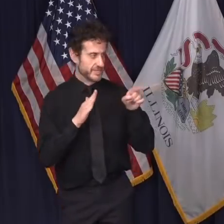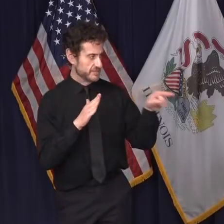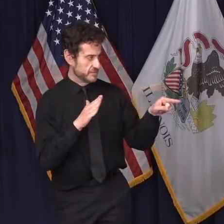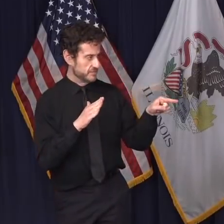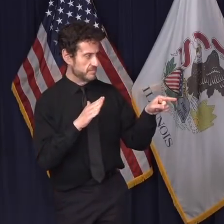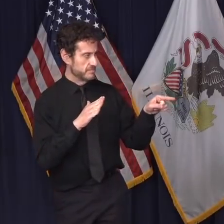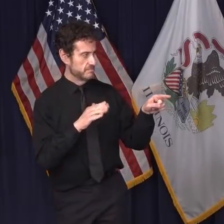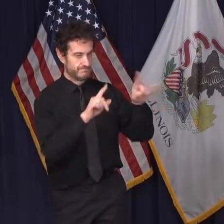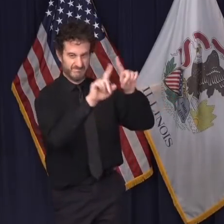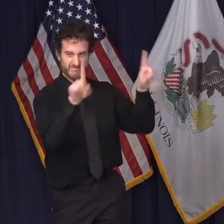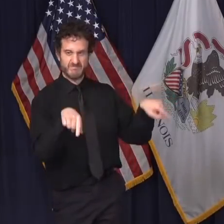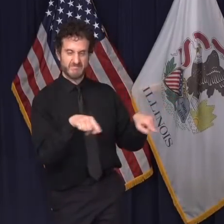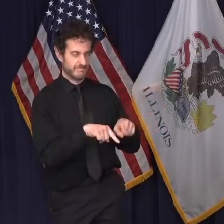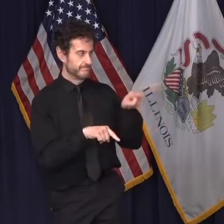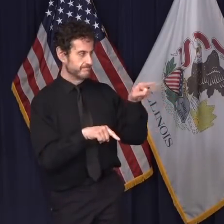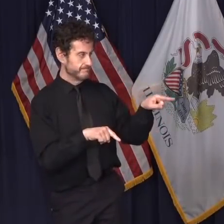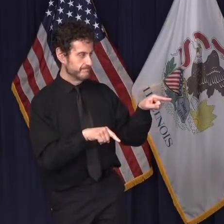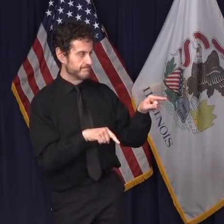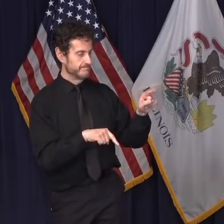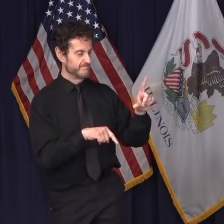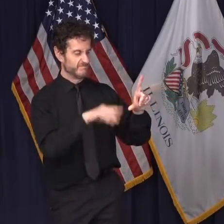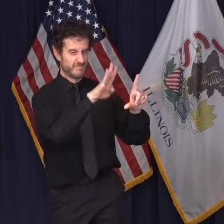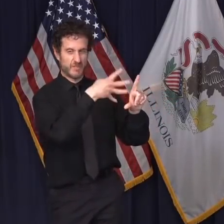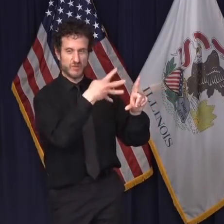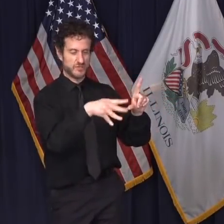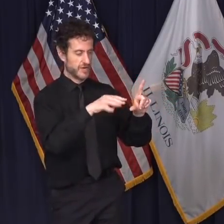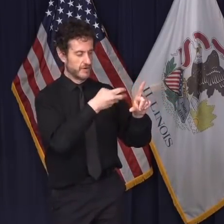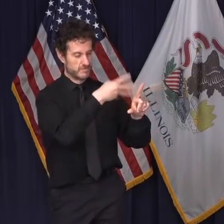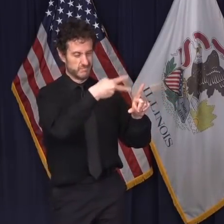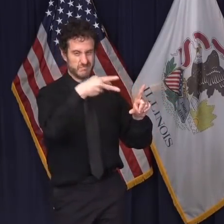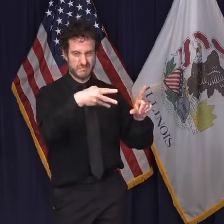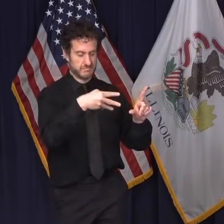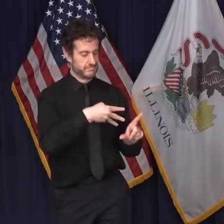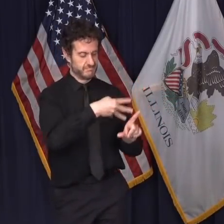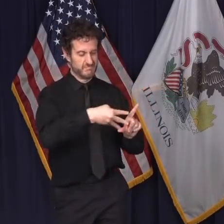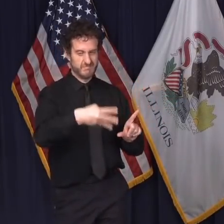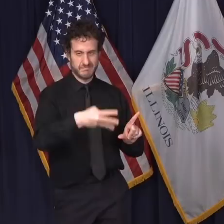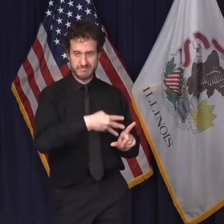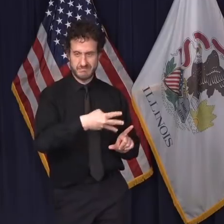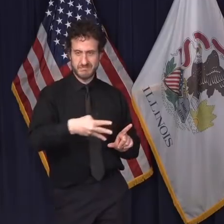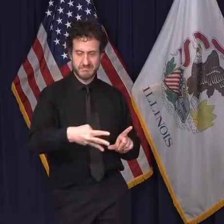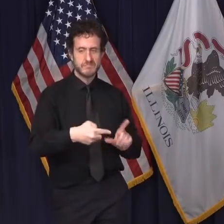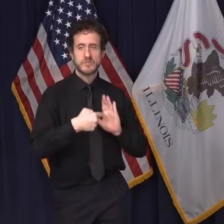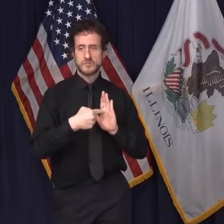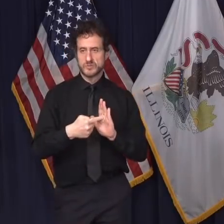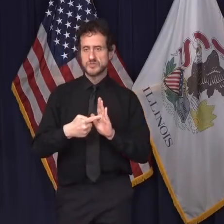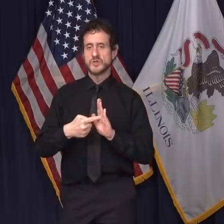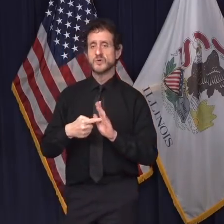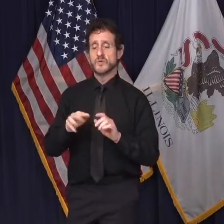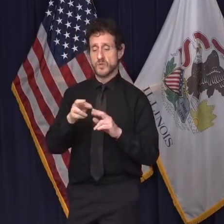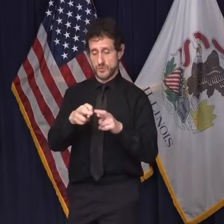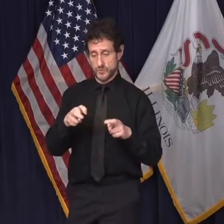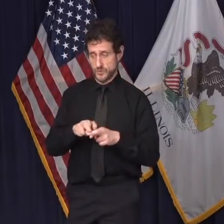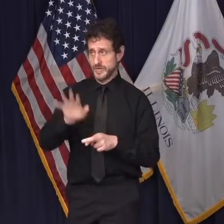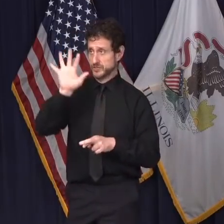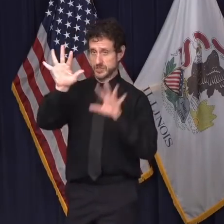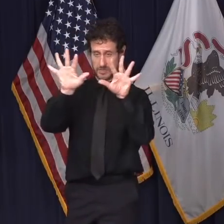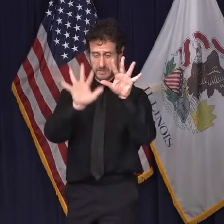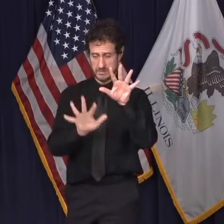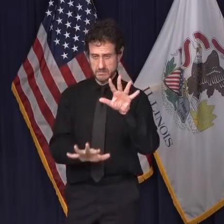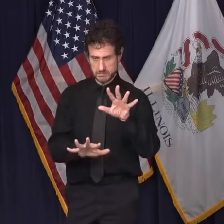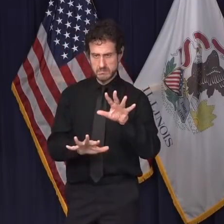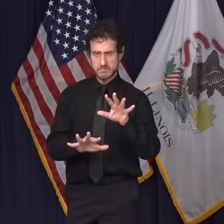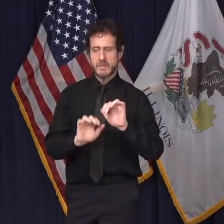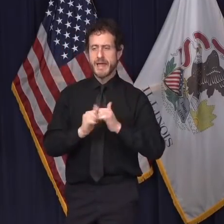here to my left, reflecting how each of Illinois' 4 regions has fared in meeting our Restore